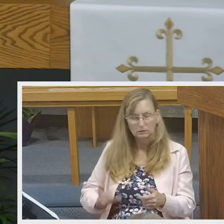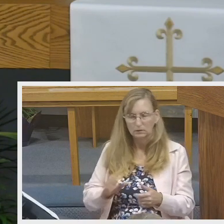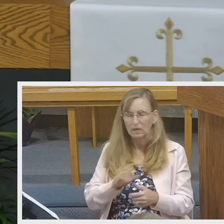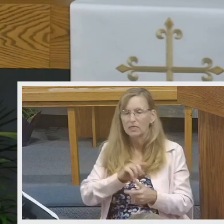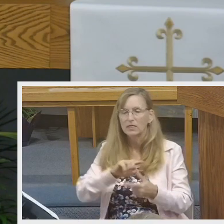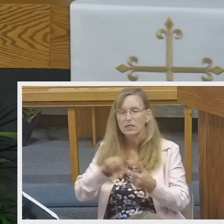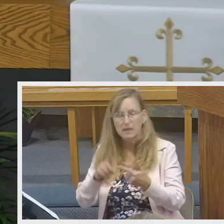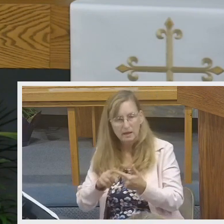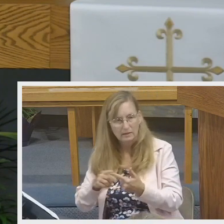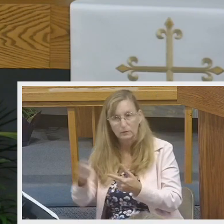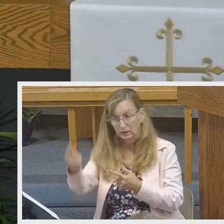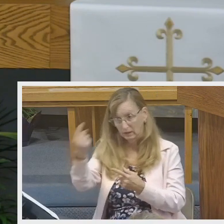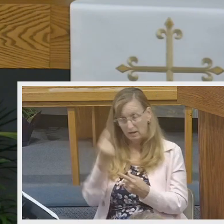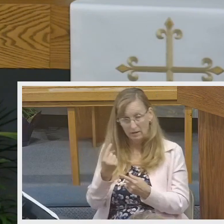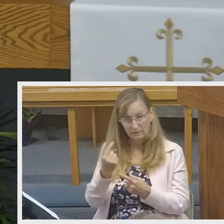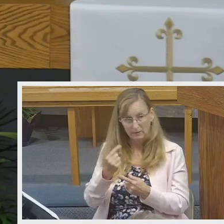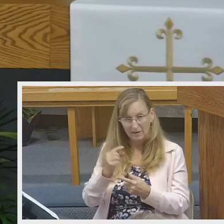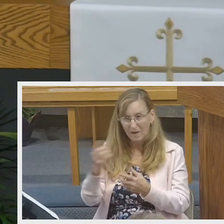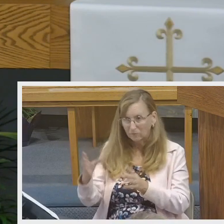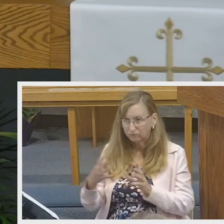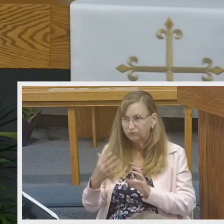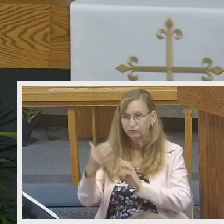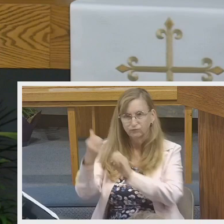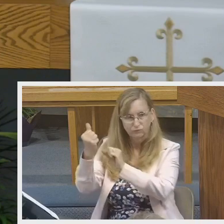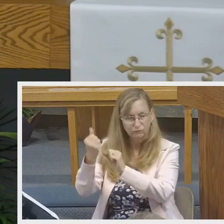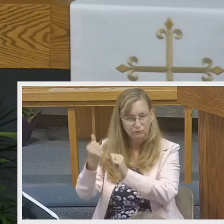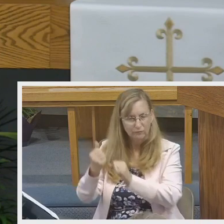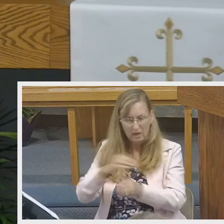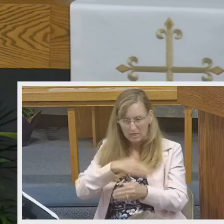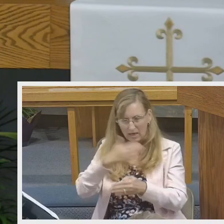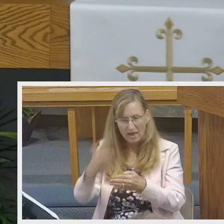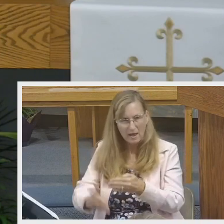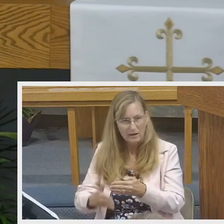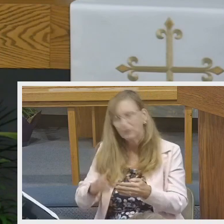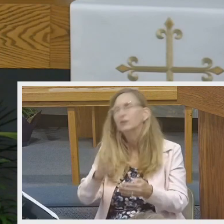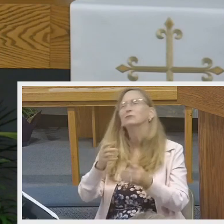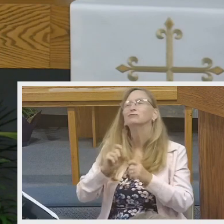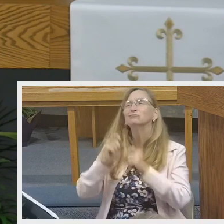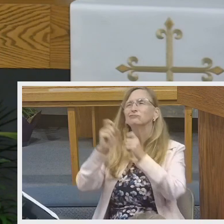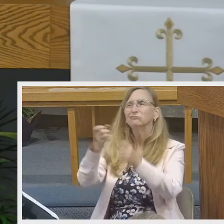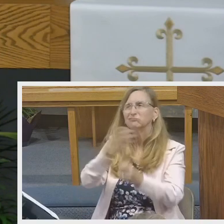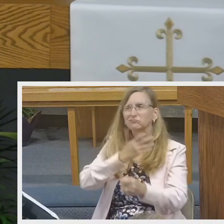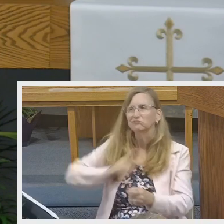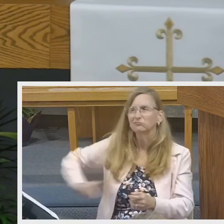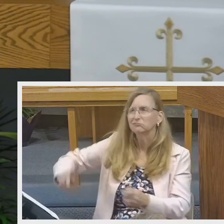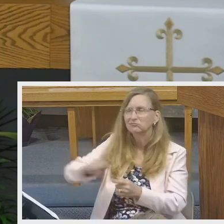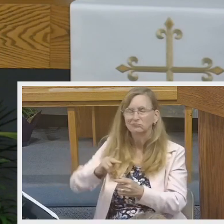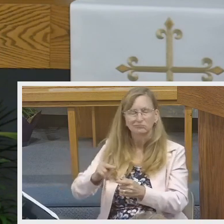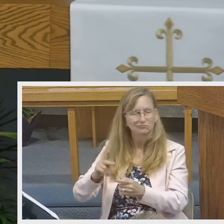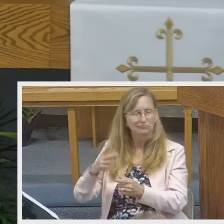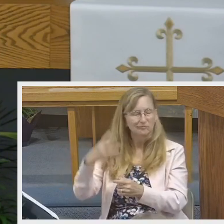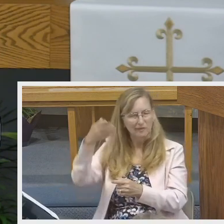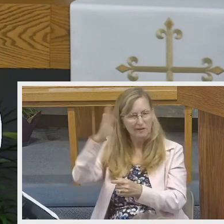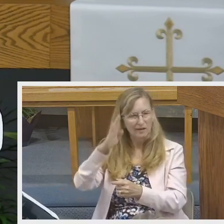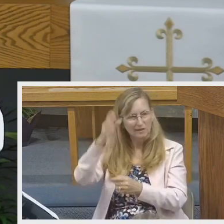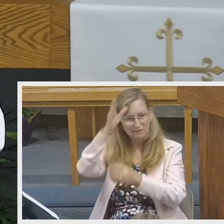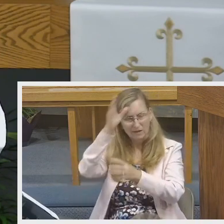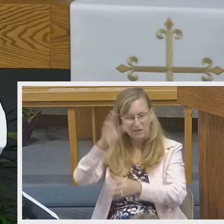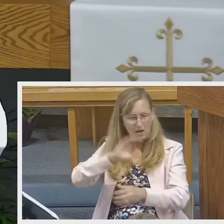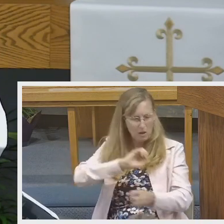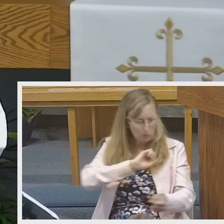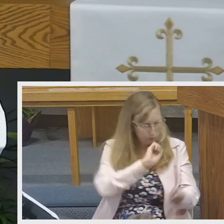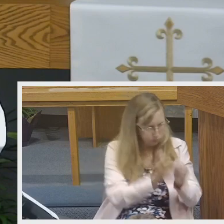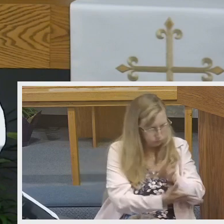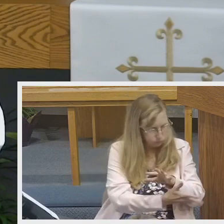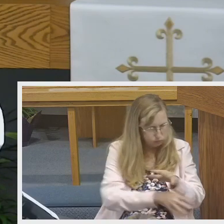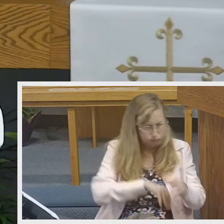him. Then the end will come when he hands over the kingdom to God the Father, after he has destroyed all dominion, authority,